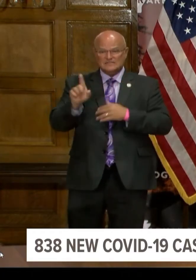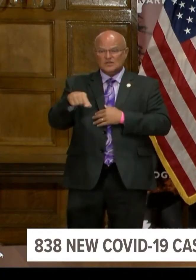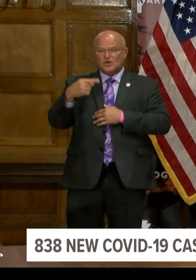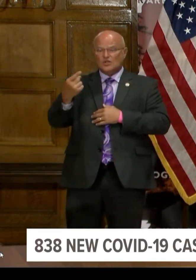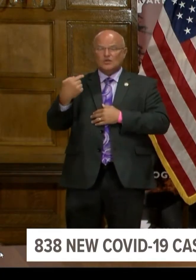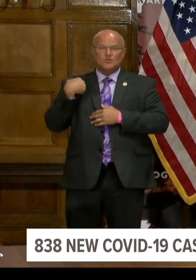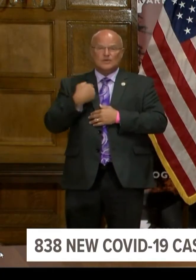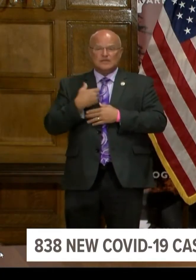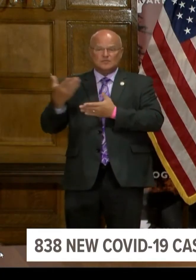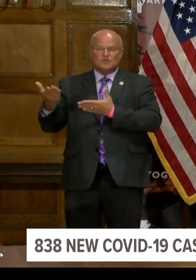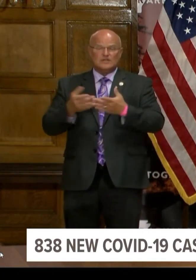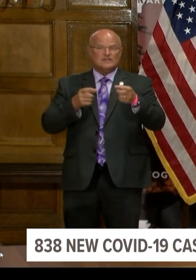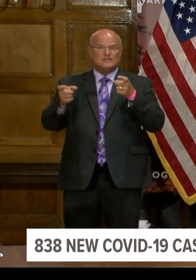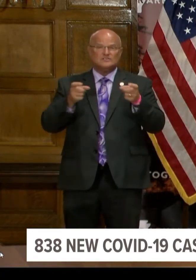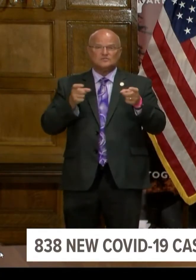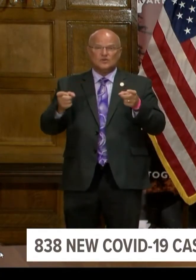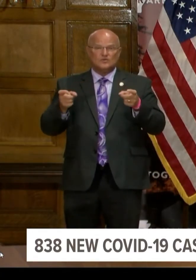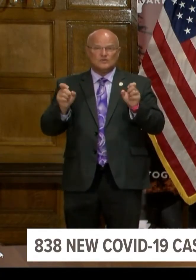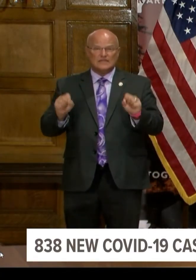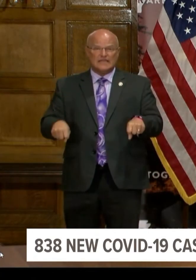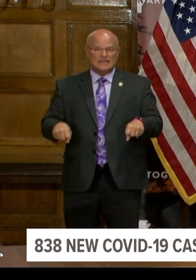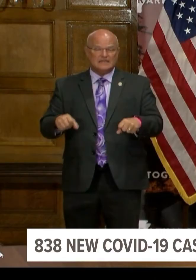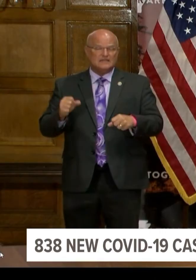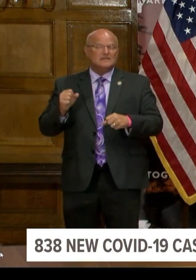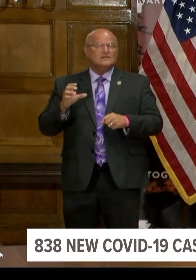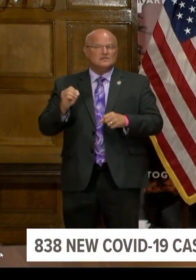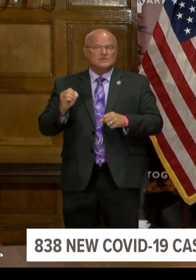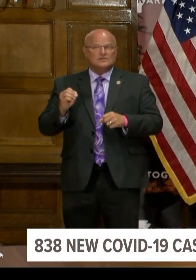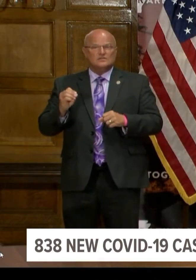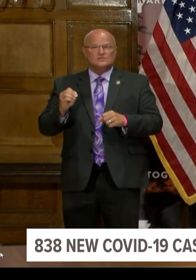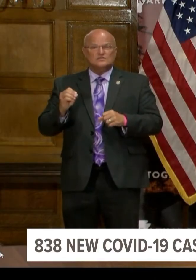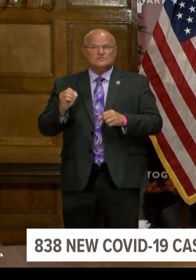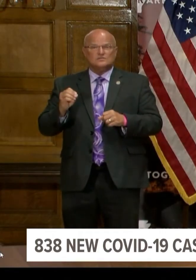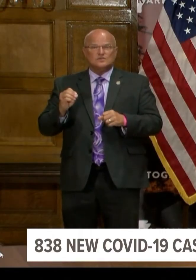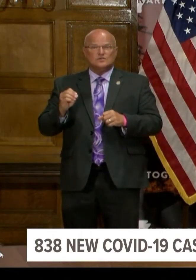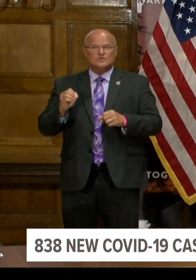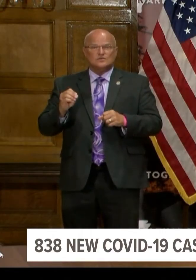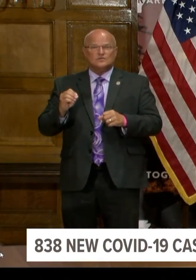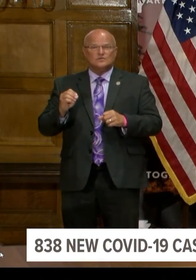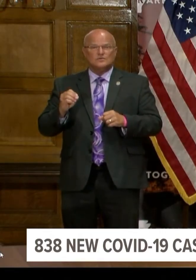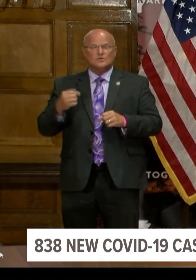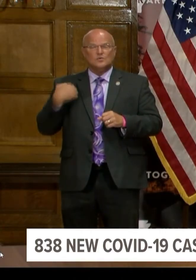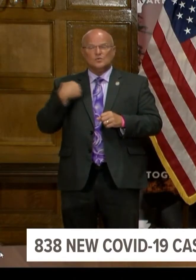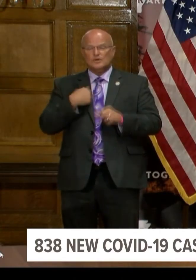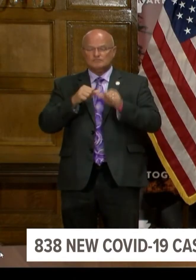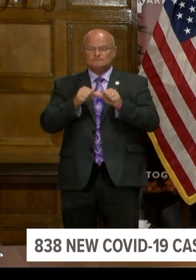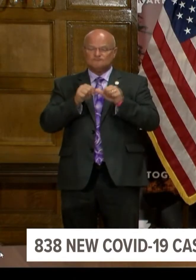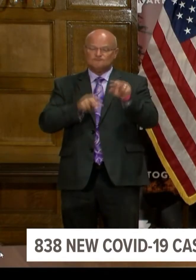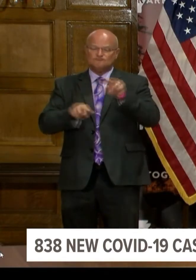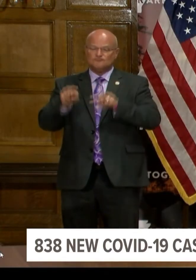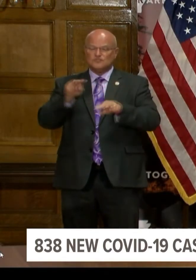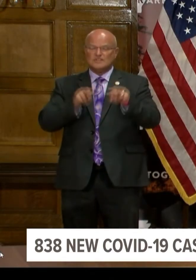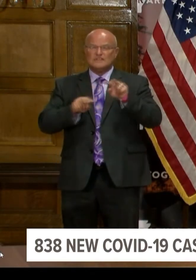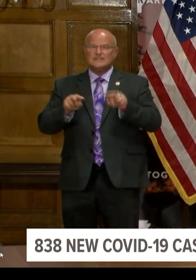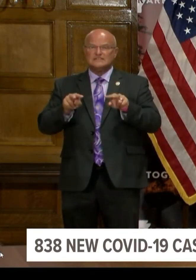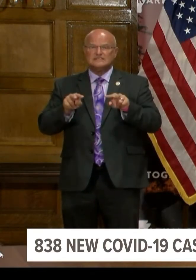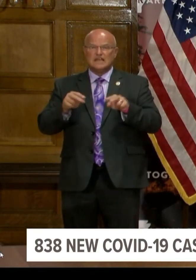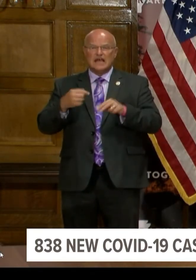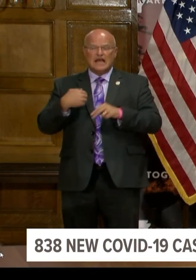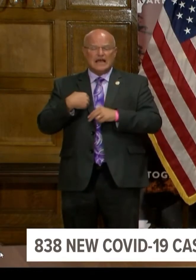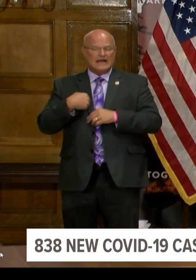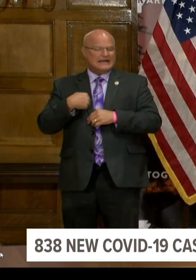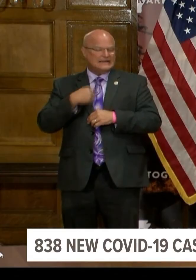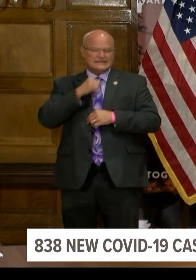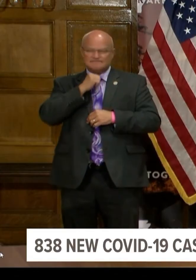we can bring this under control. And so we'll continue to look at this. I don't